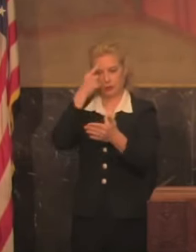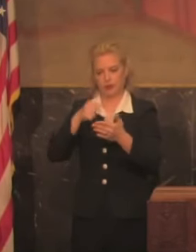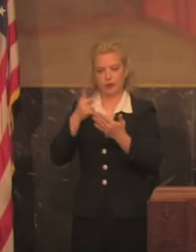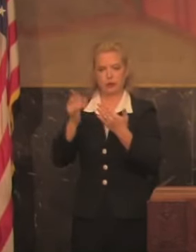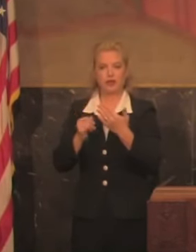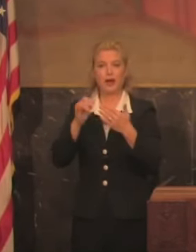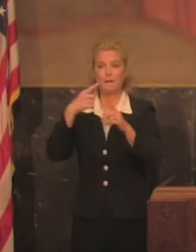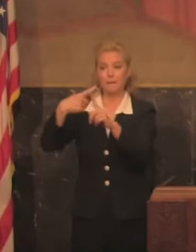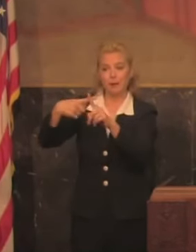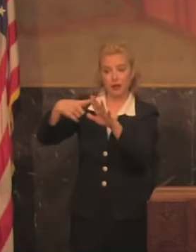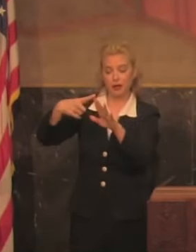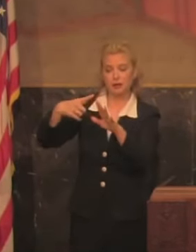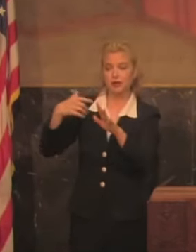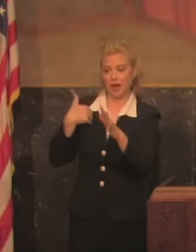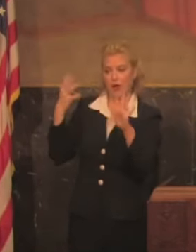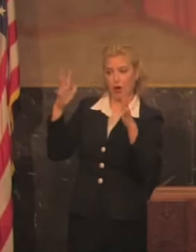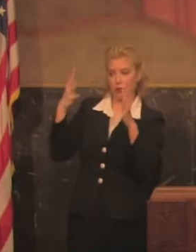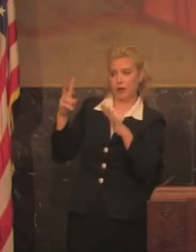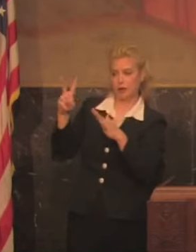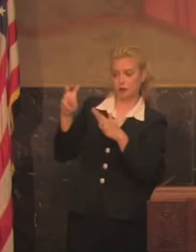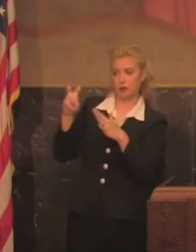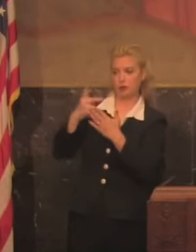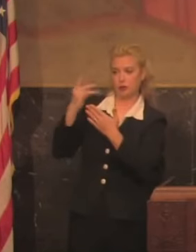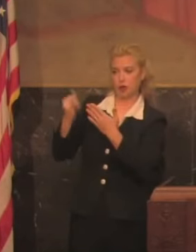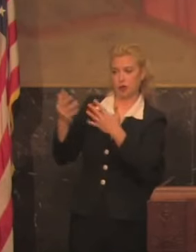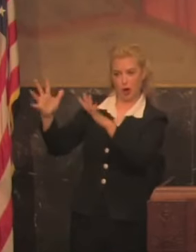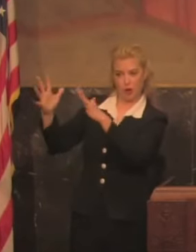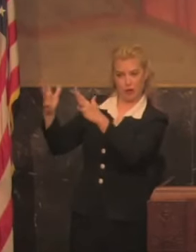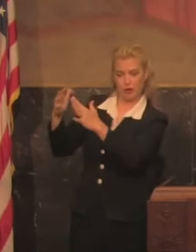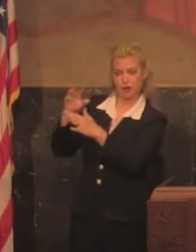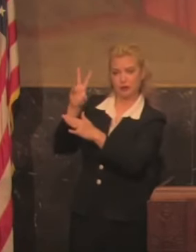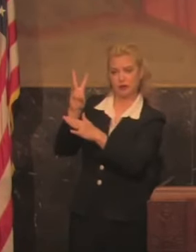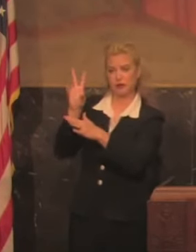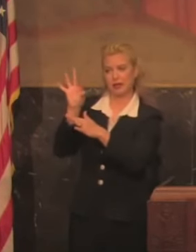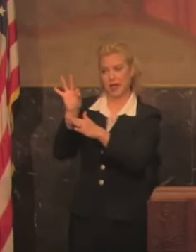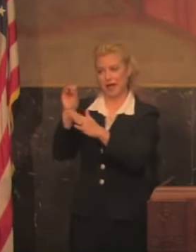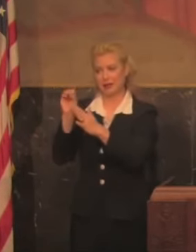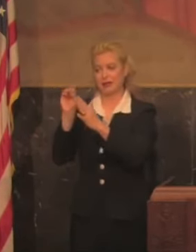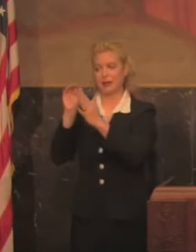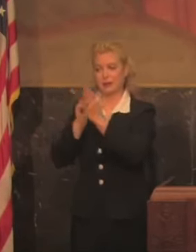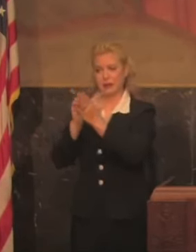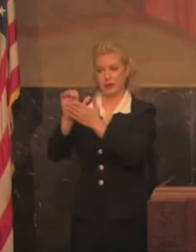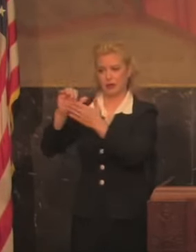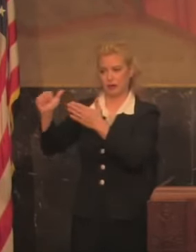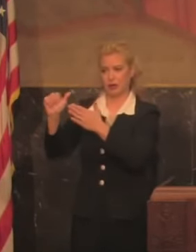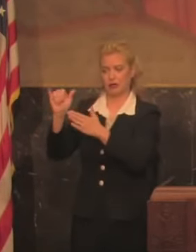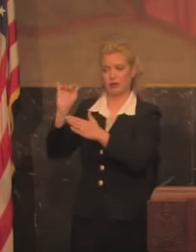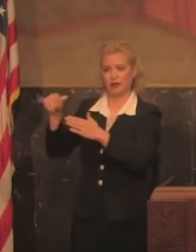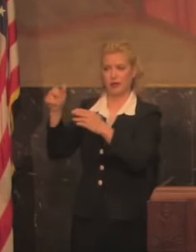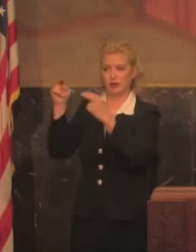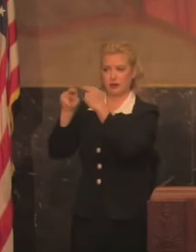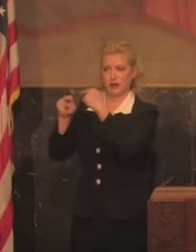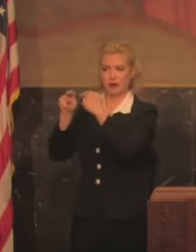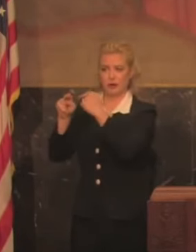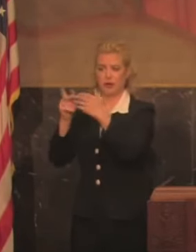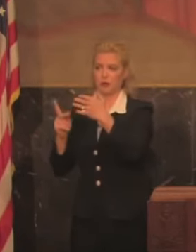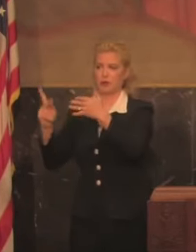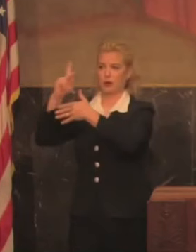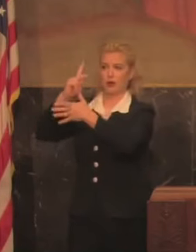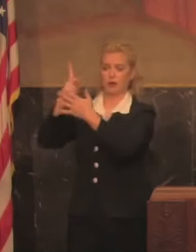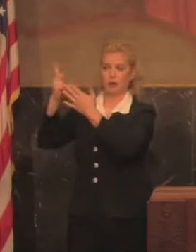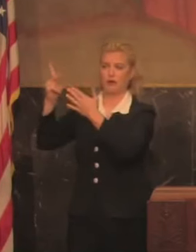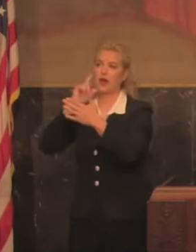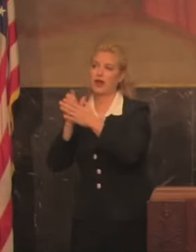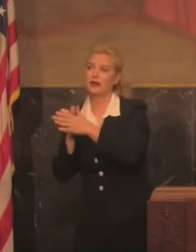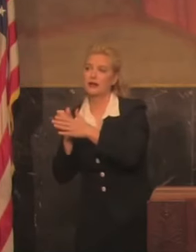to the more than 200 projects that total more than $690 million that will be in the highway priority program for next